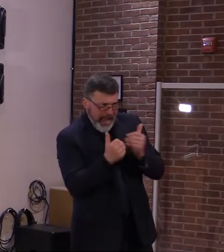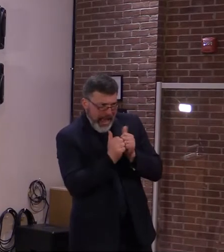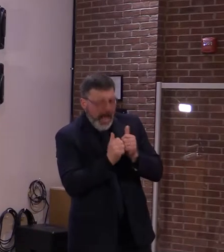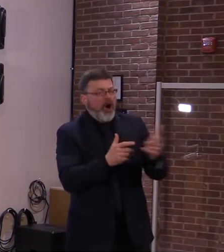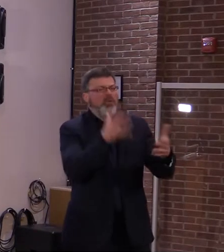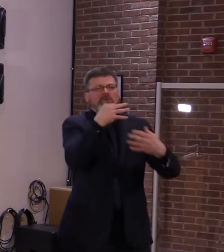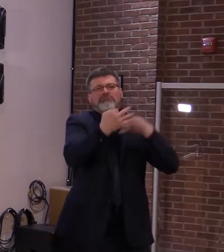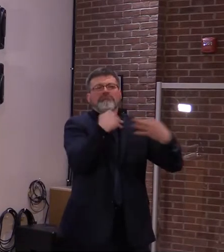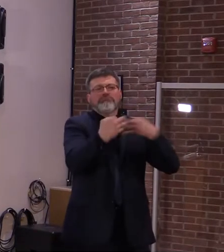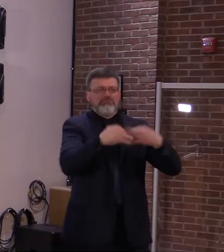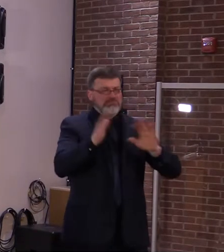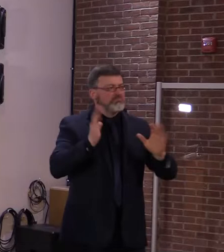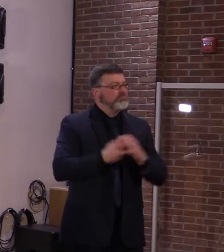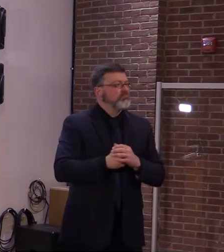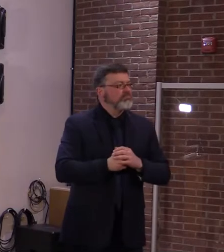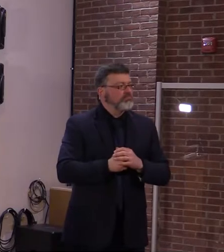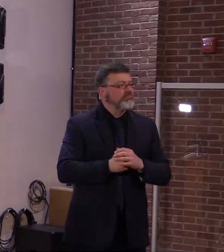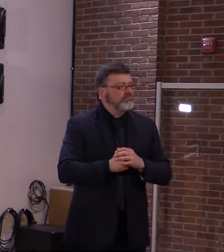vermonthelplink.org. That's